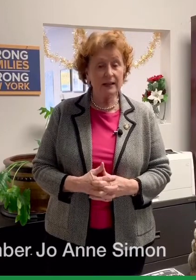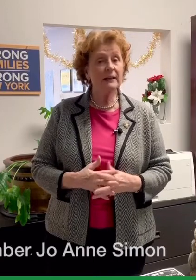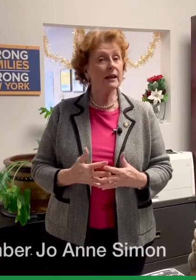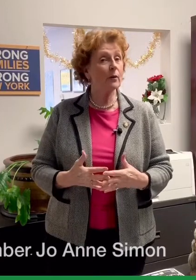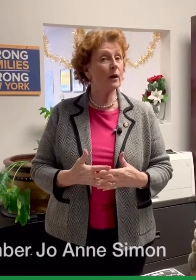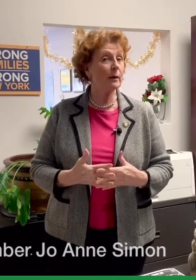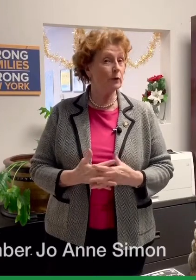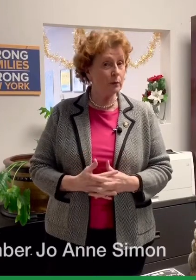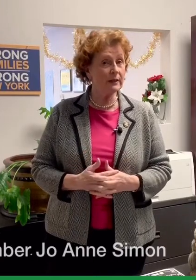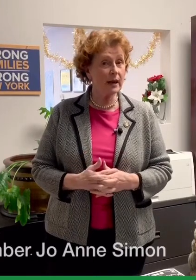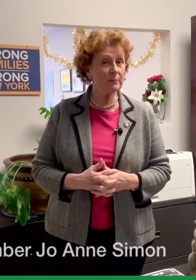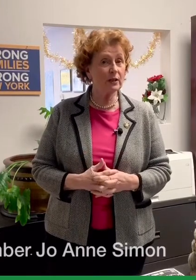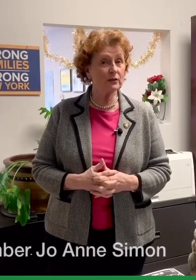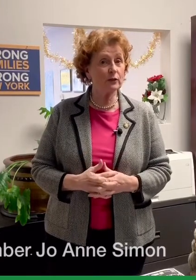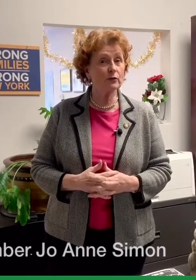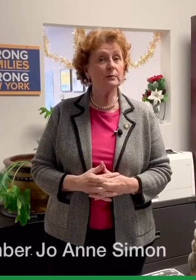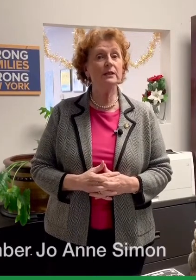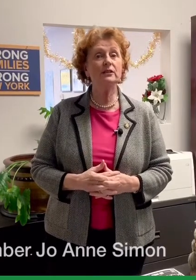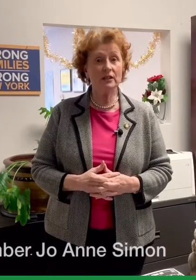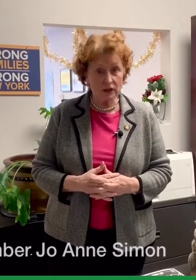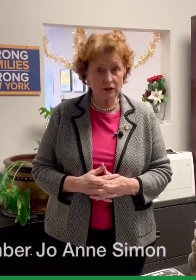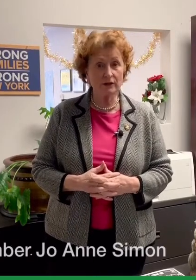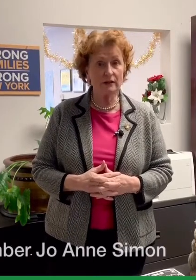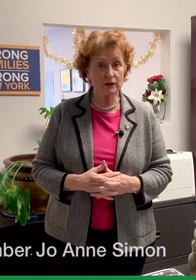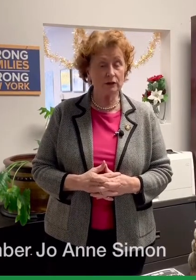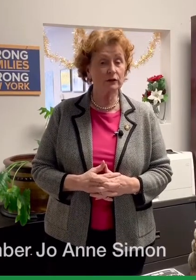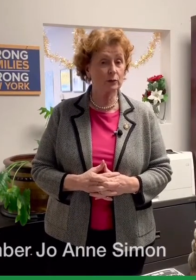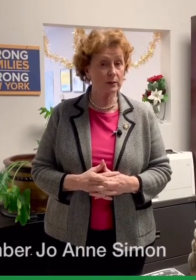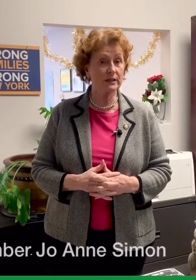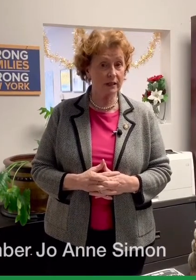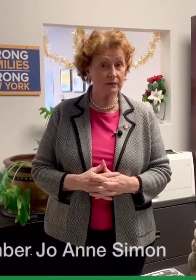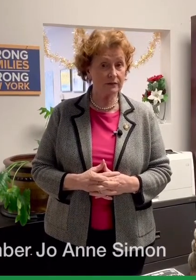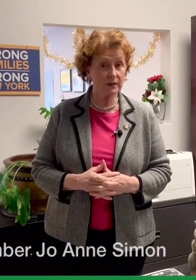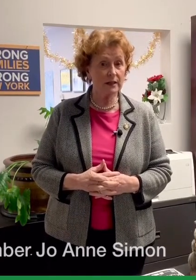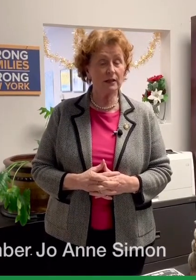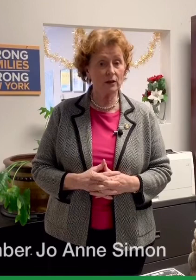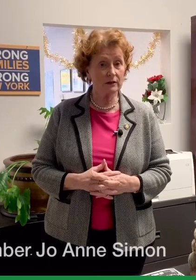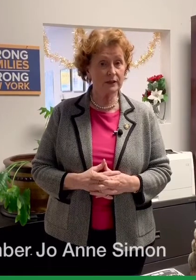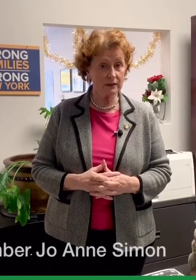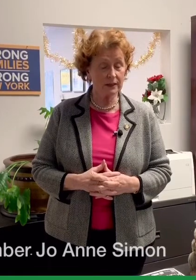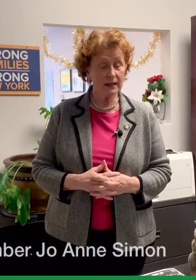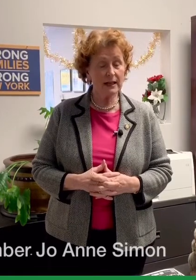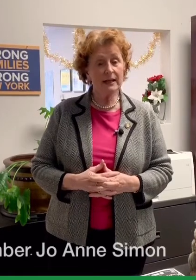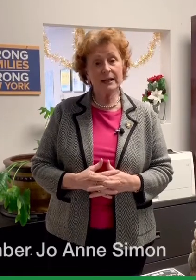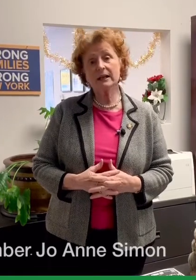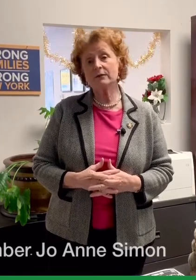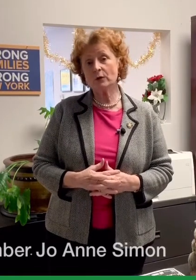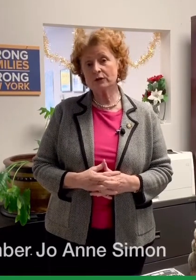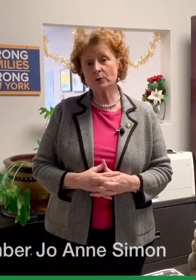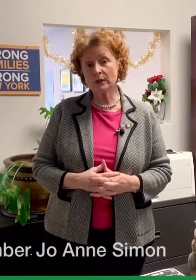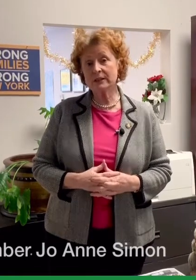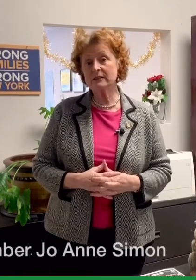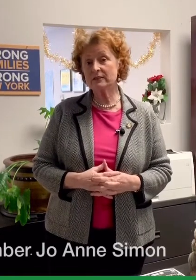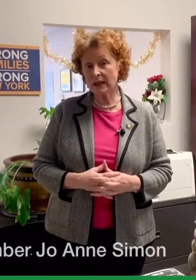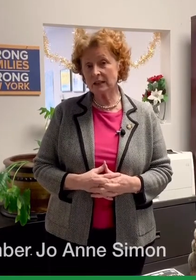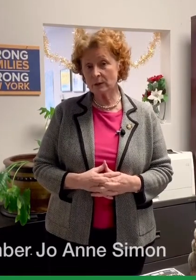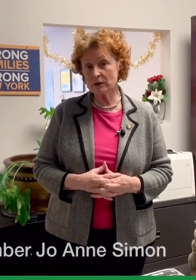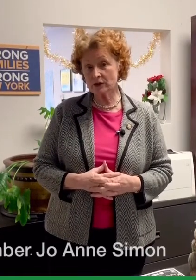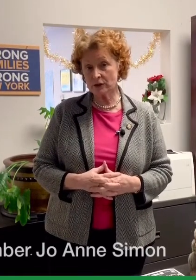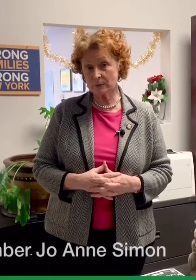Now, I'm doing that because I used to be a teacher of children who were deaf and hard of hearing. And I've also worked as a sign language interpreter in